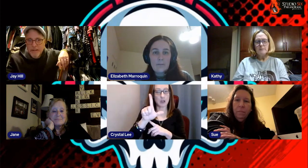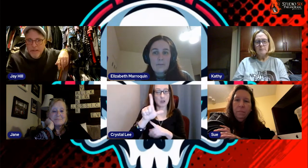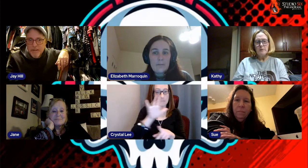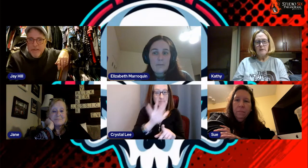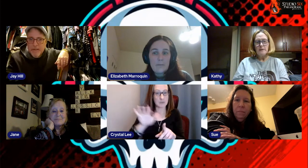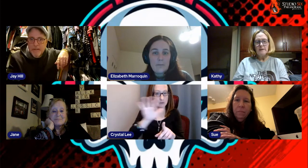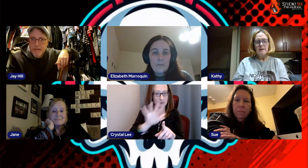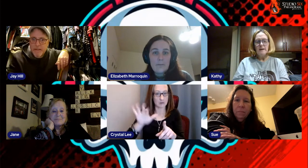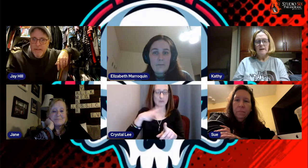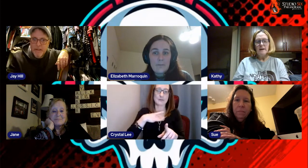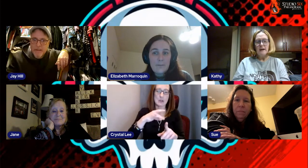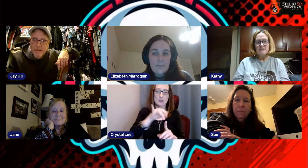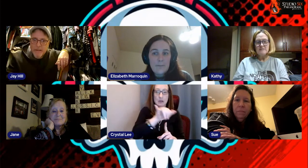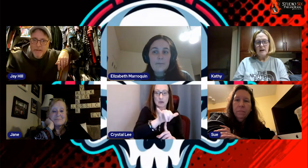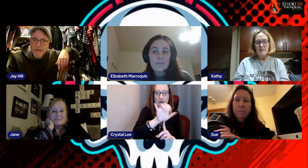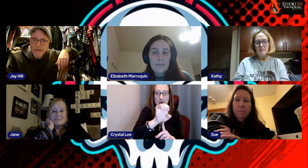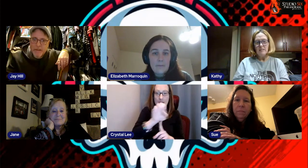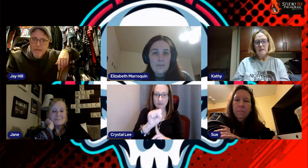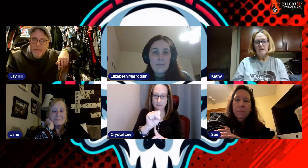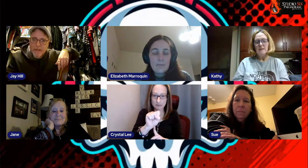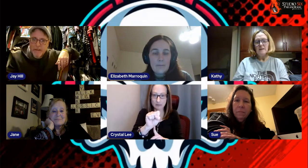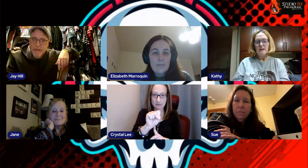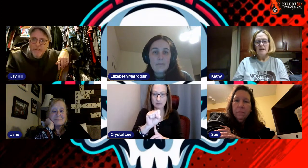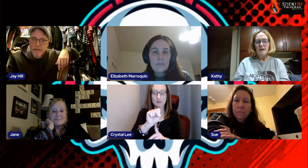I tried to put ASL,